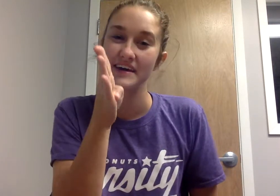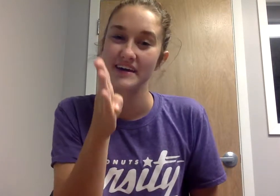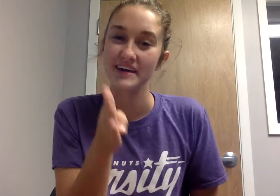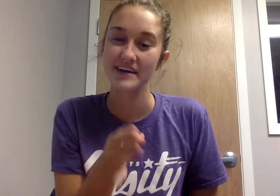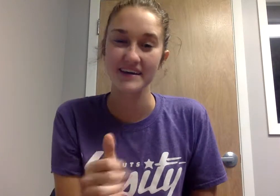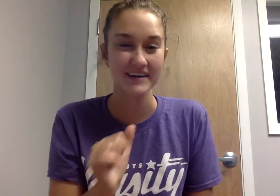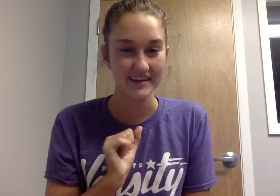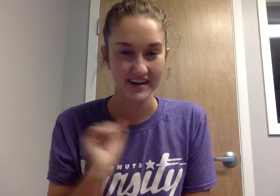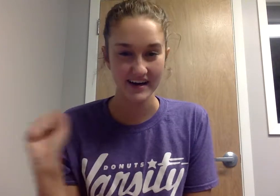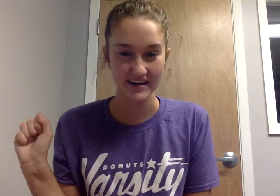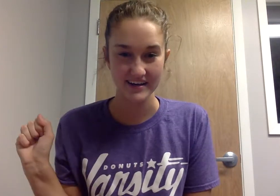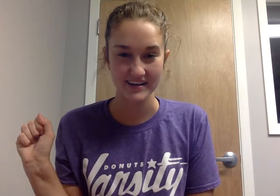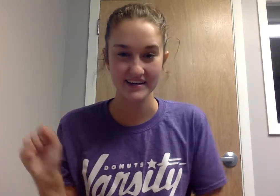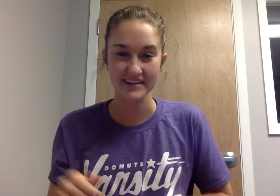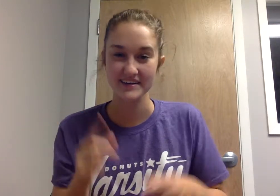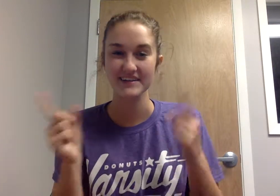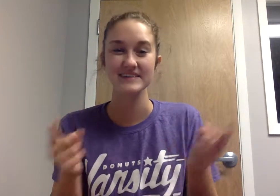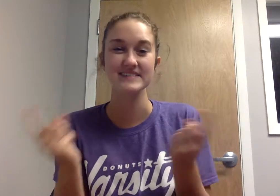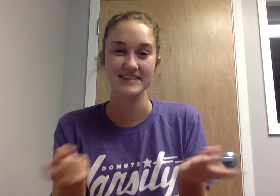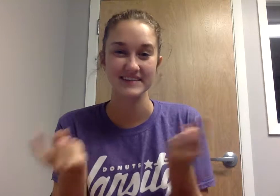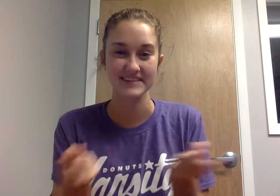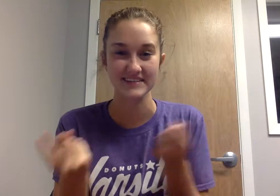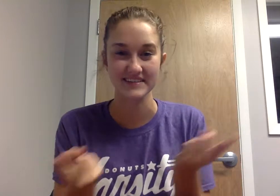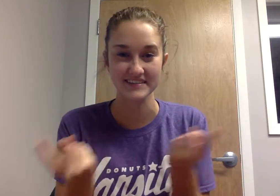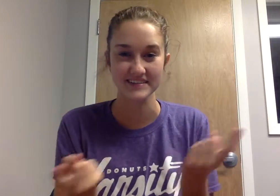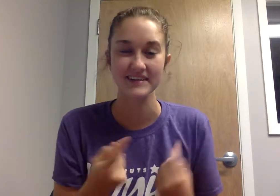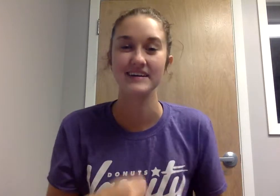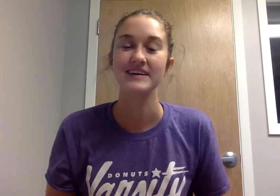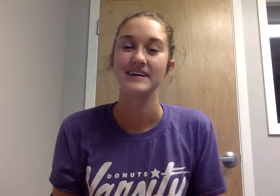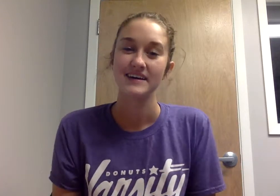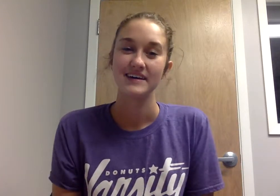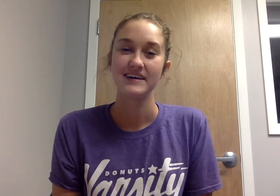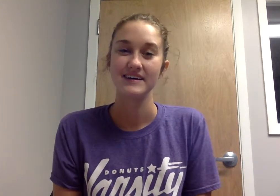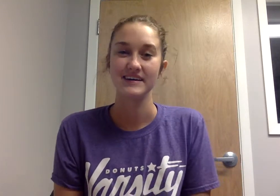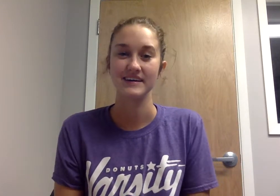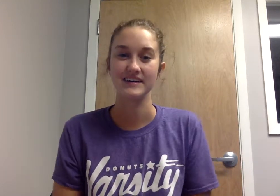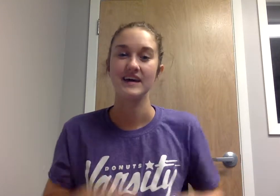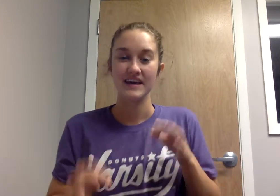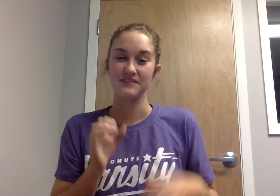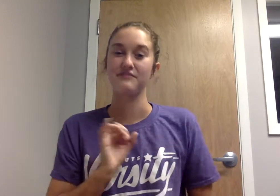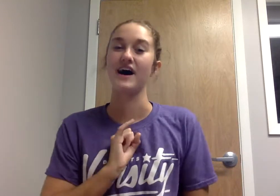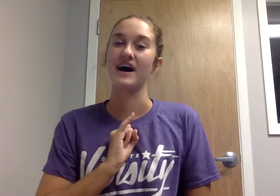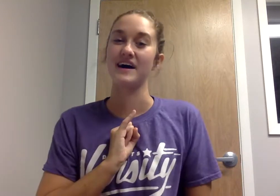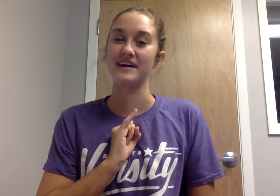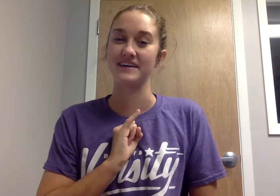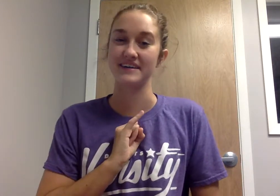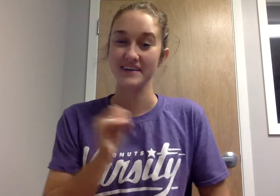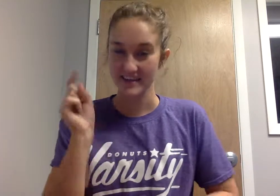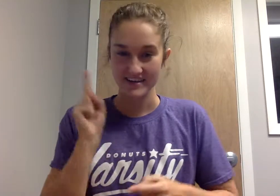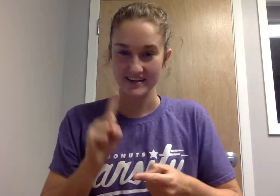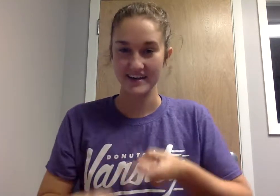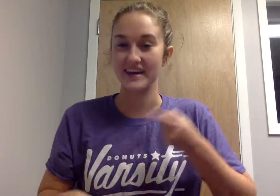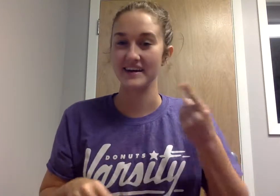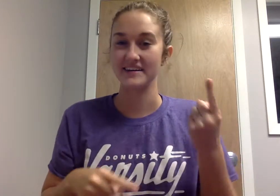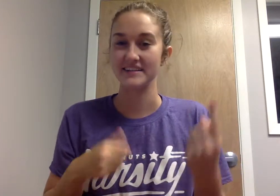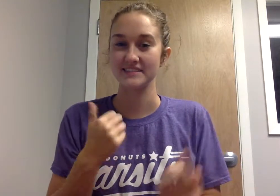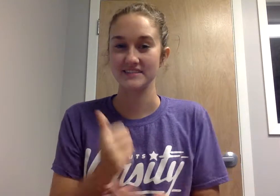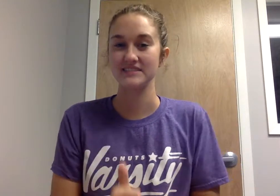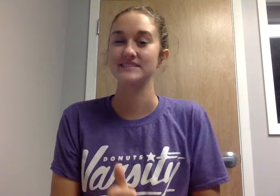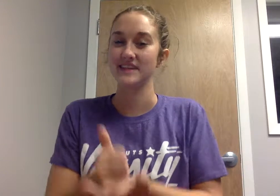a sin? If I can't